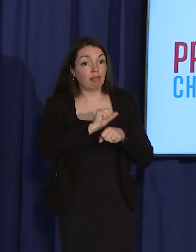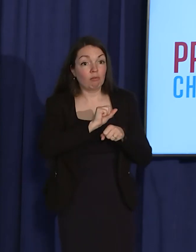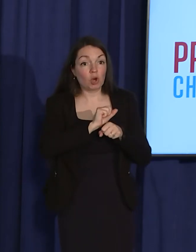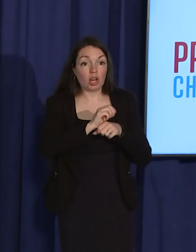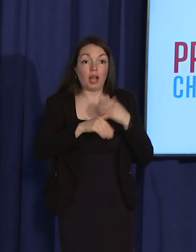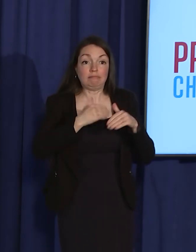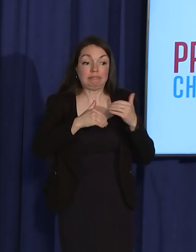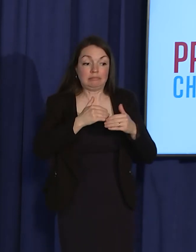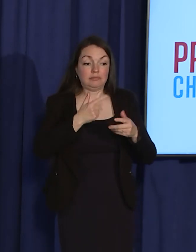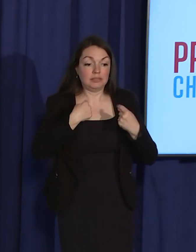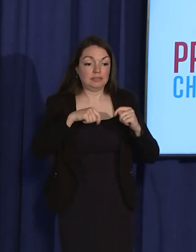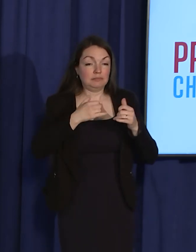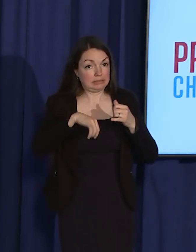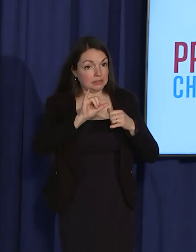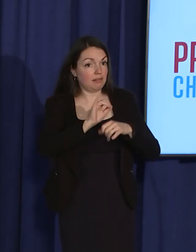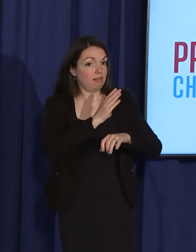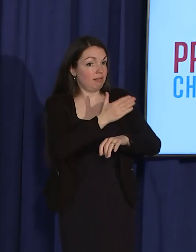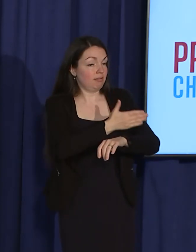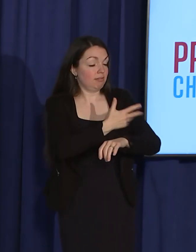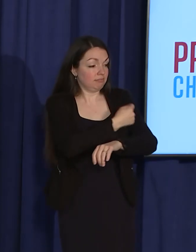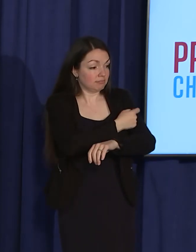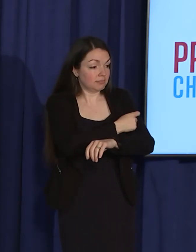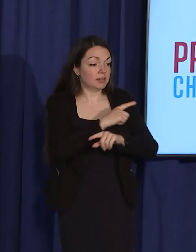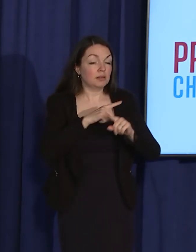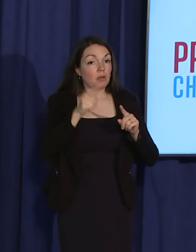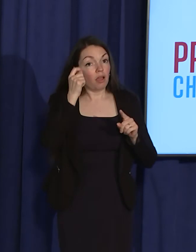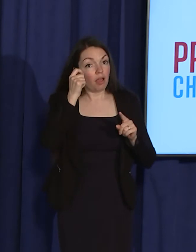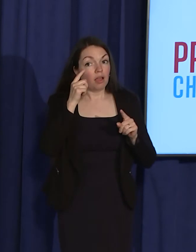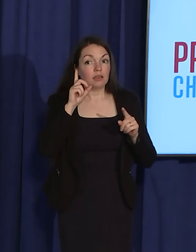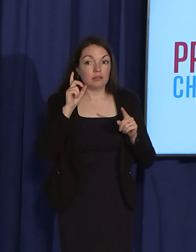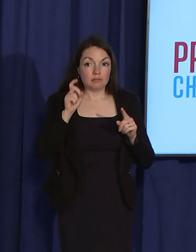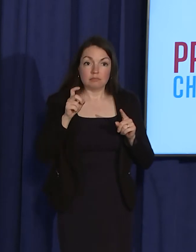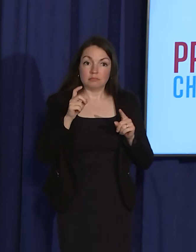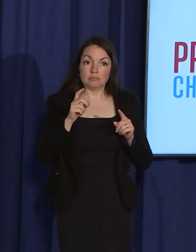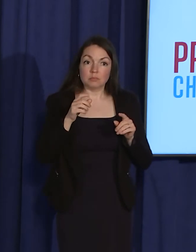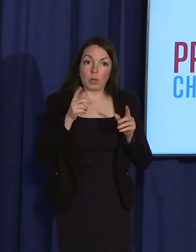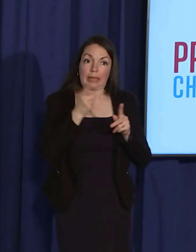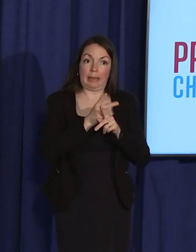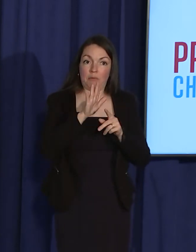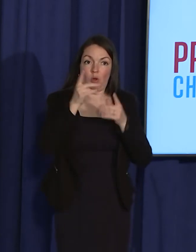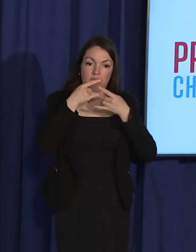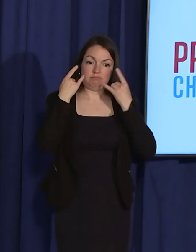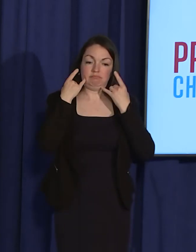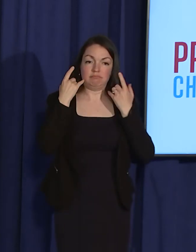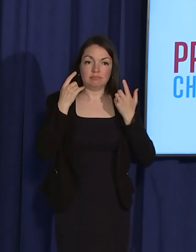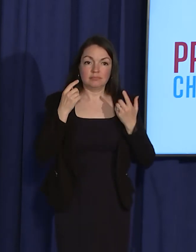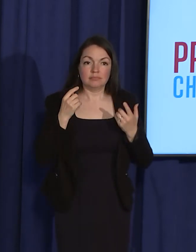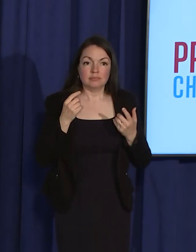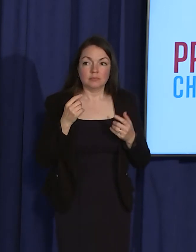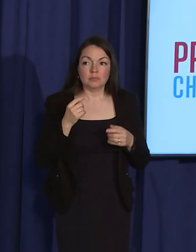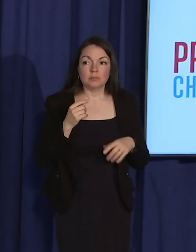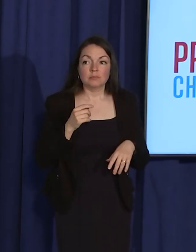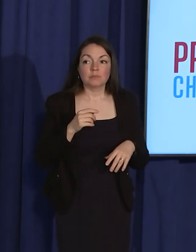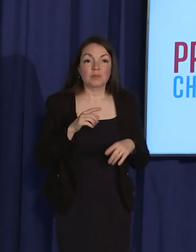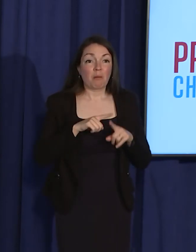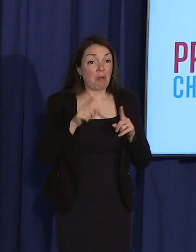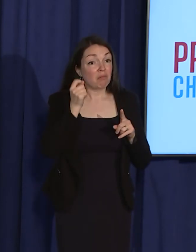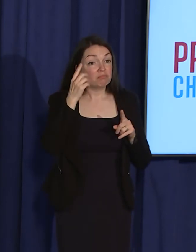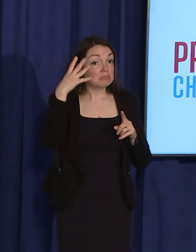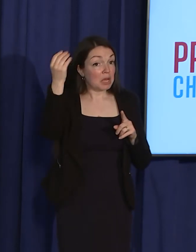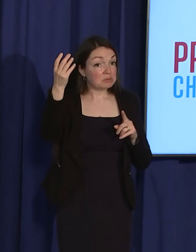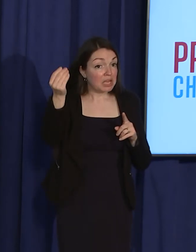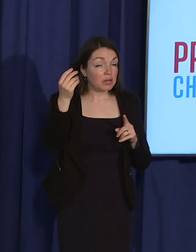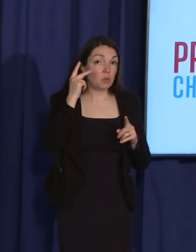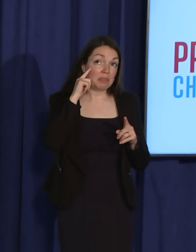remains indoors that you would be wearing that mask, putting it on when servers are near you, et cetera. But fully vaccinated, out of doors, we're